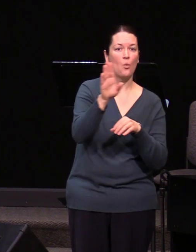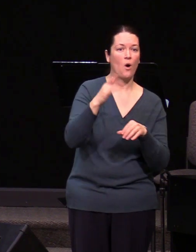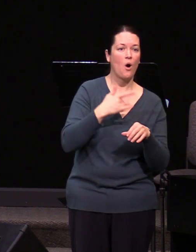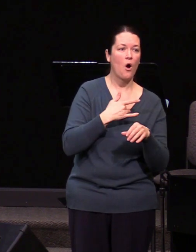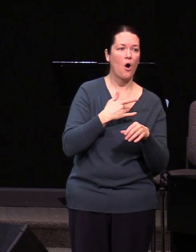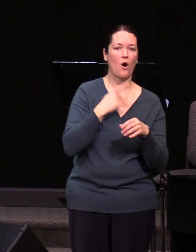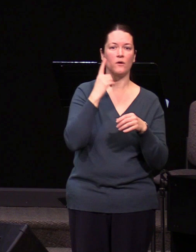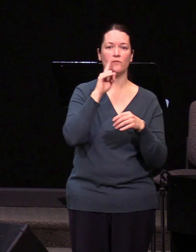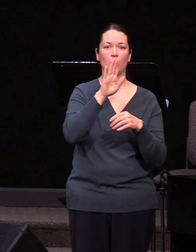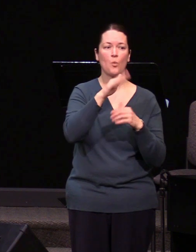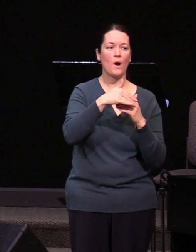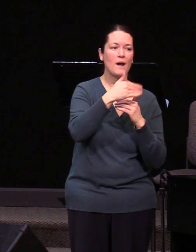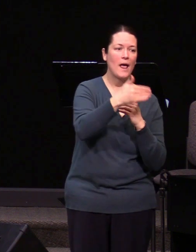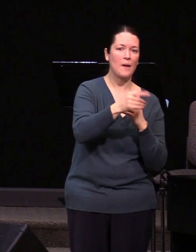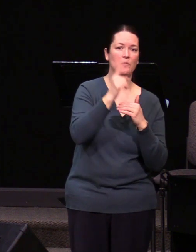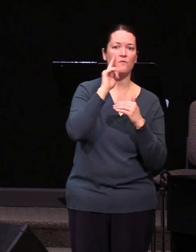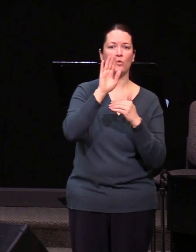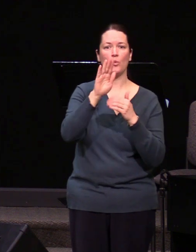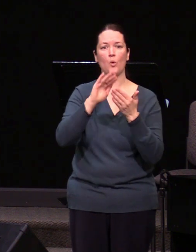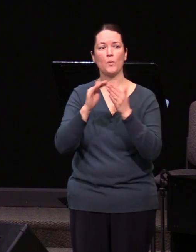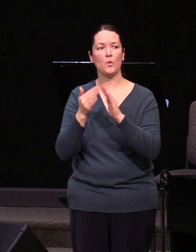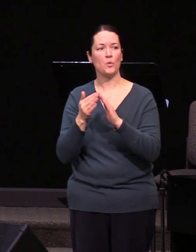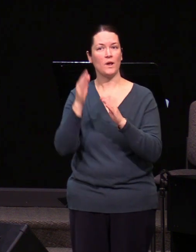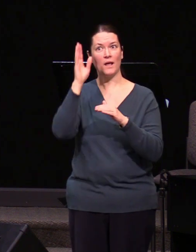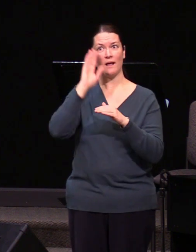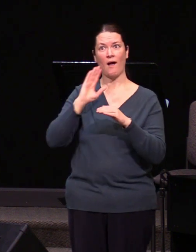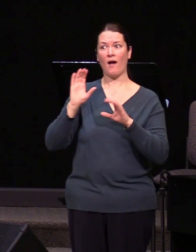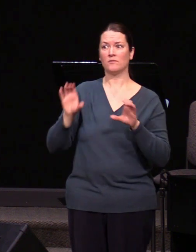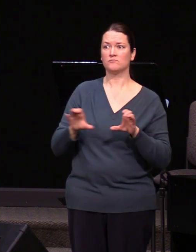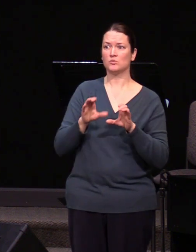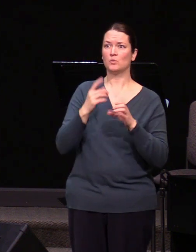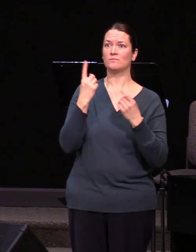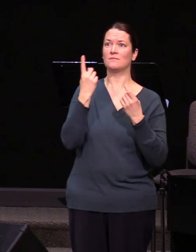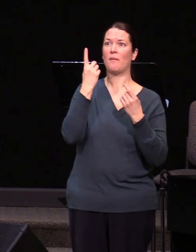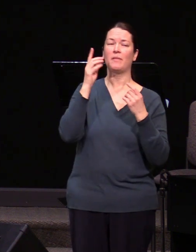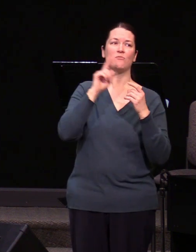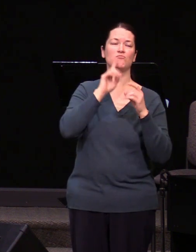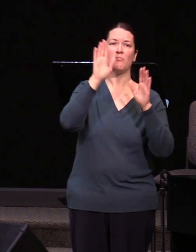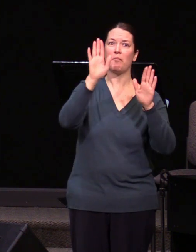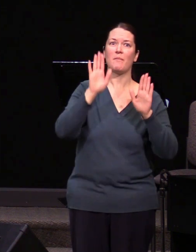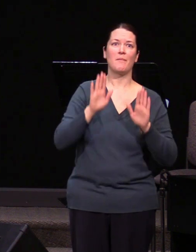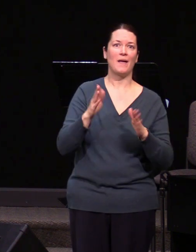neighbors, in your community. God is doing something amazing.